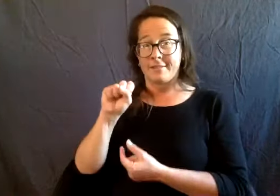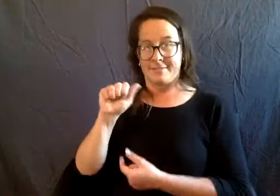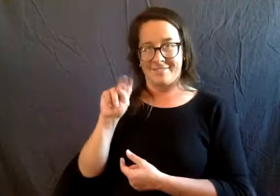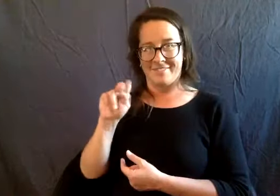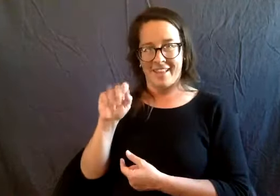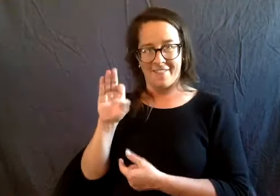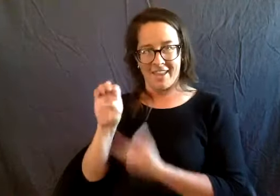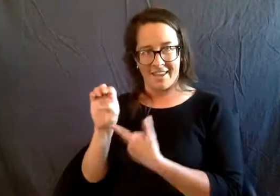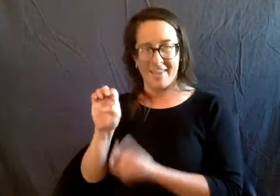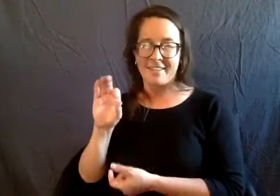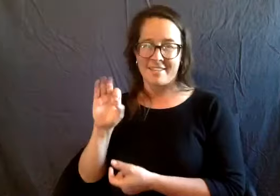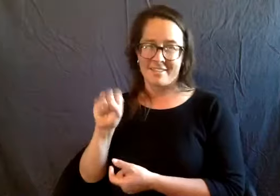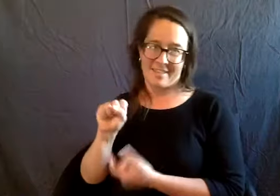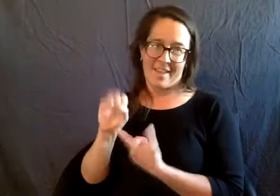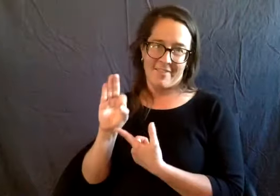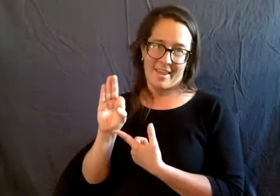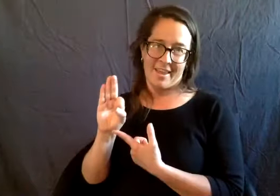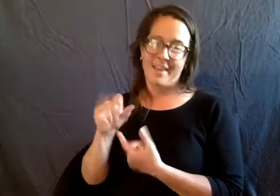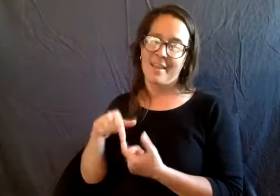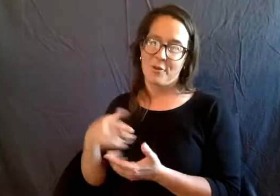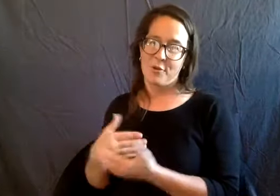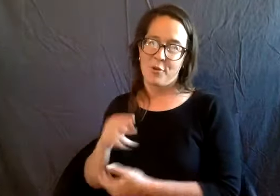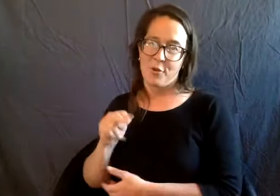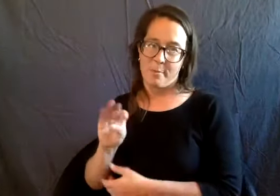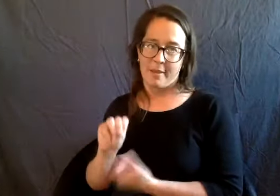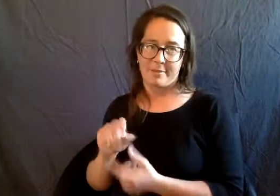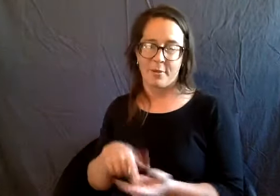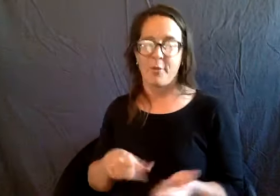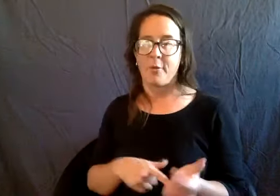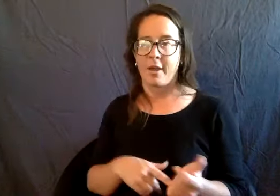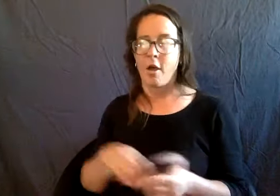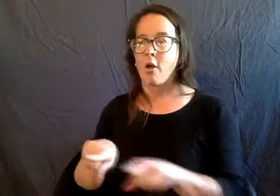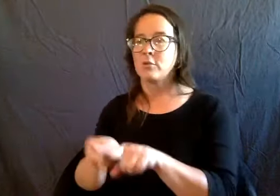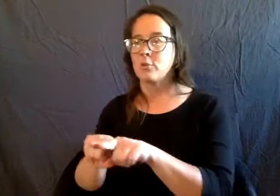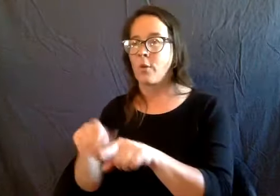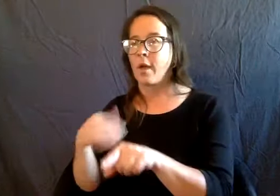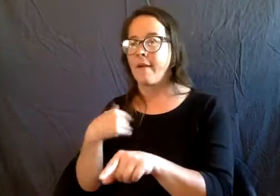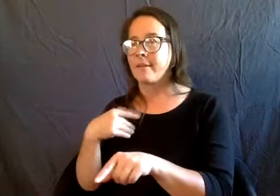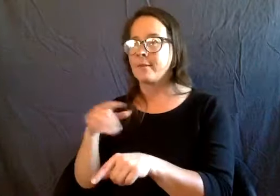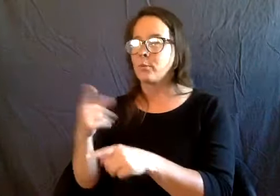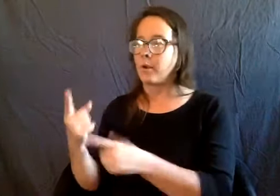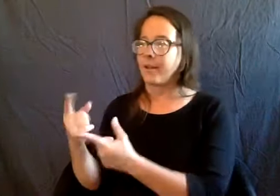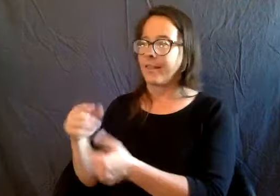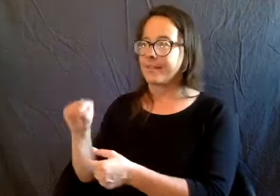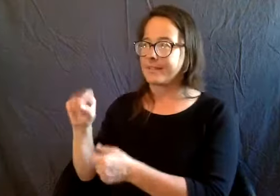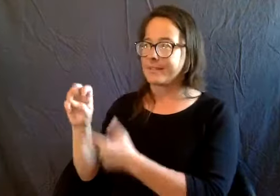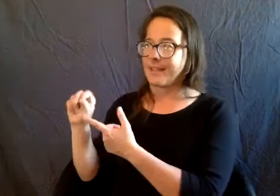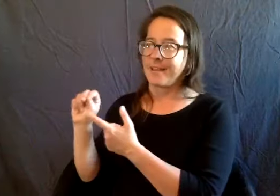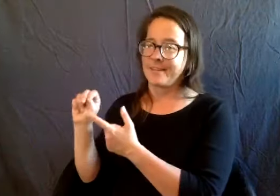That's where we're from. At the moment, we're sequestered in Nashville, Tennessee, where we also have a home. But our